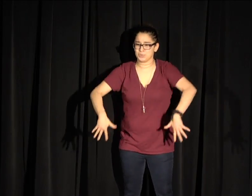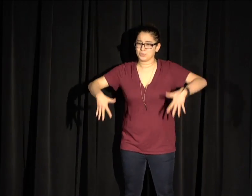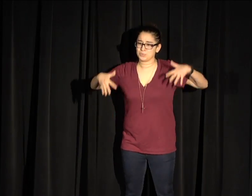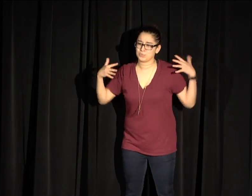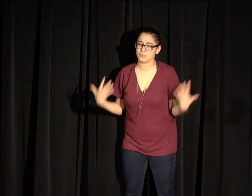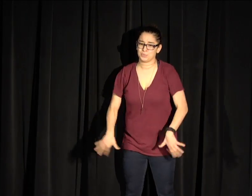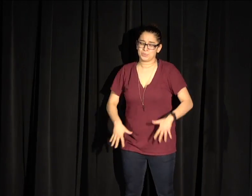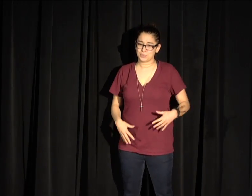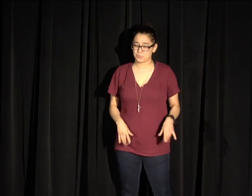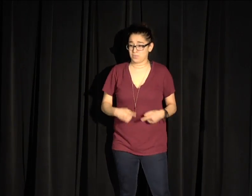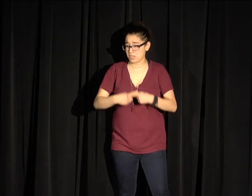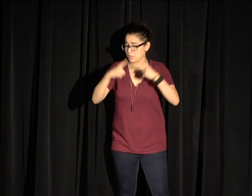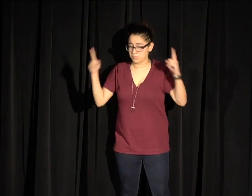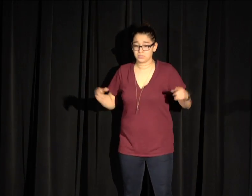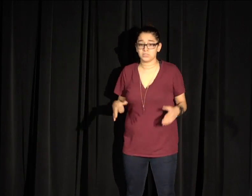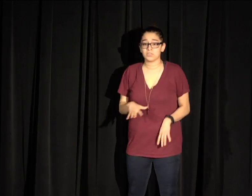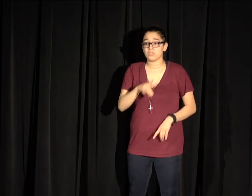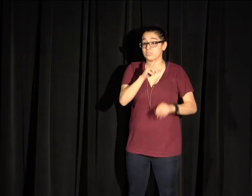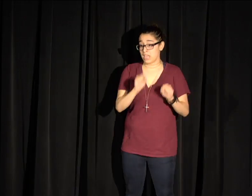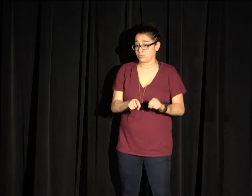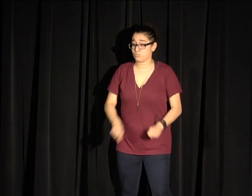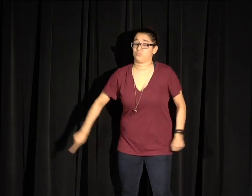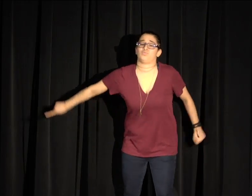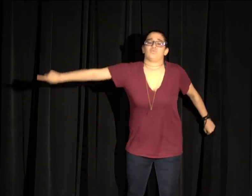at IETH. It's so different. It's amazing.